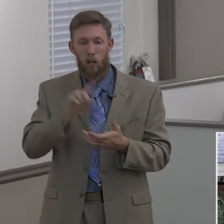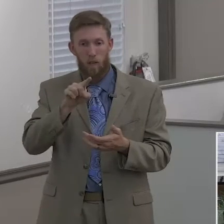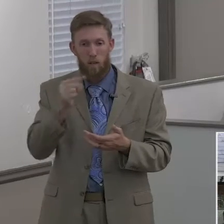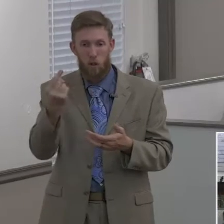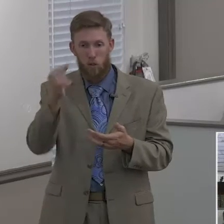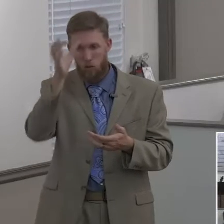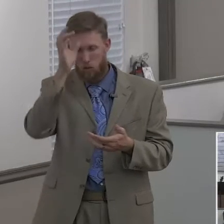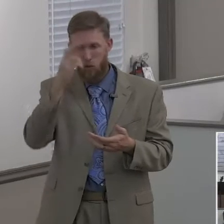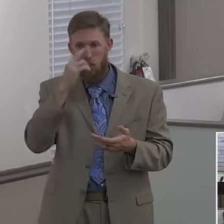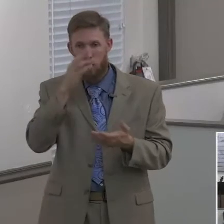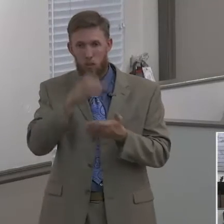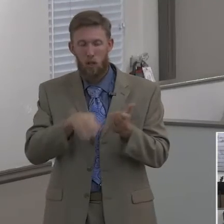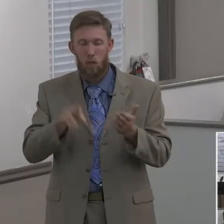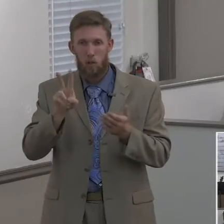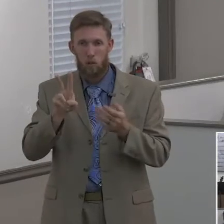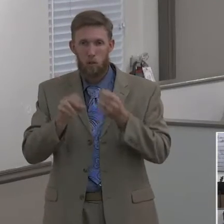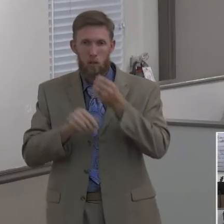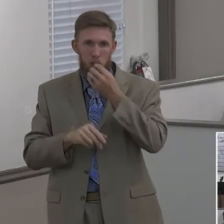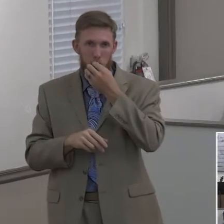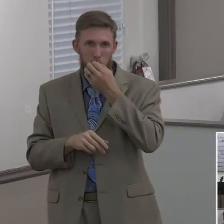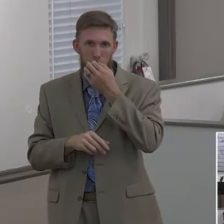1 Corinthians chapter 2.